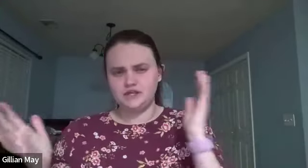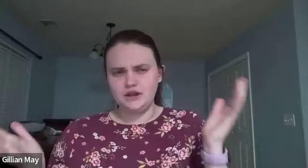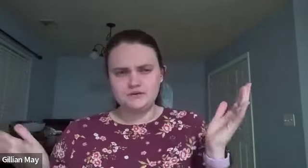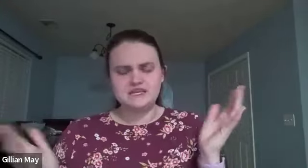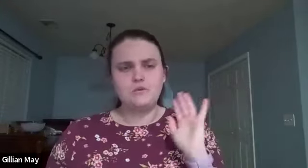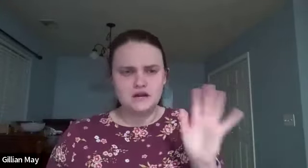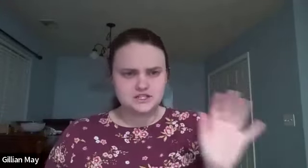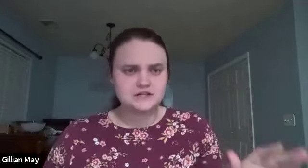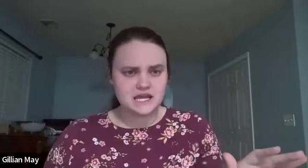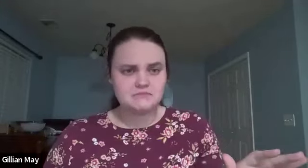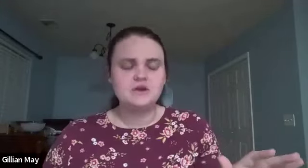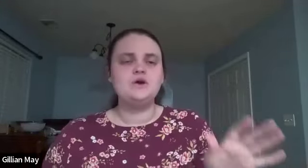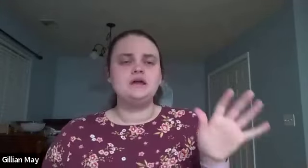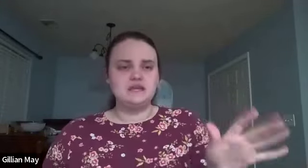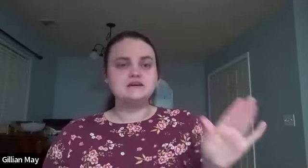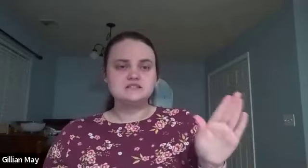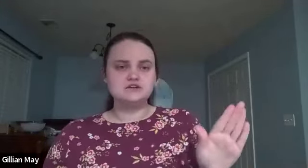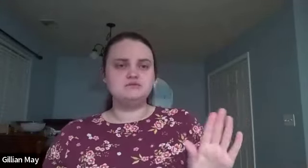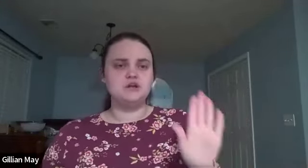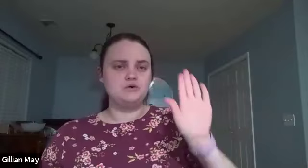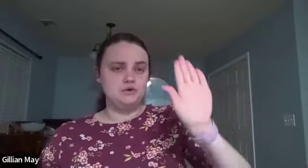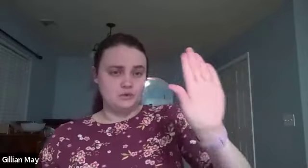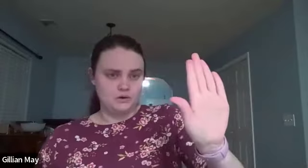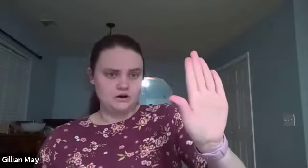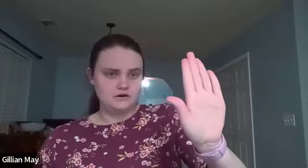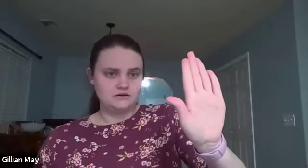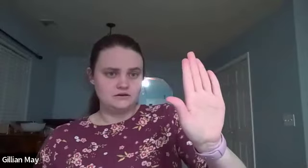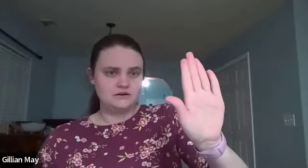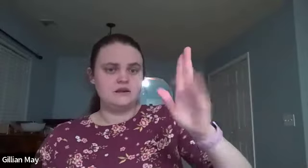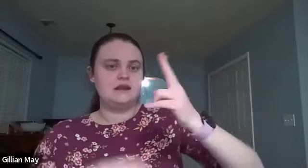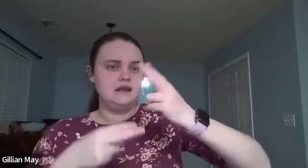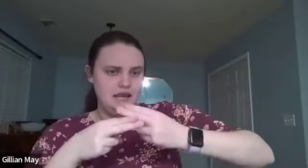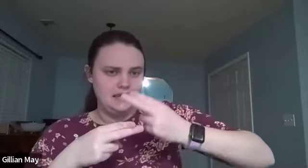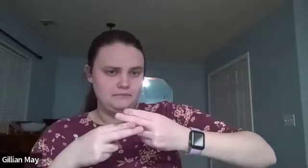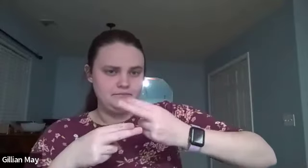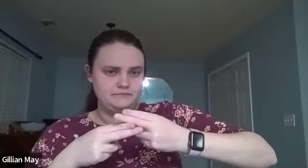how we say what is your name, in ASL you would go your name